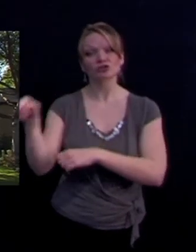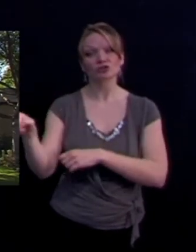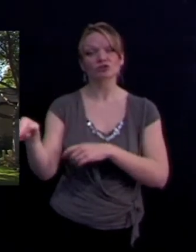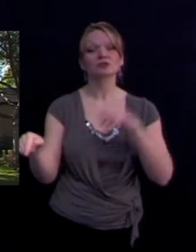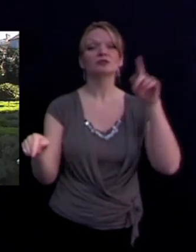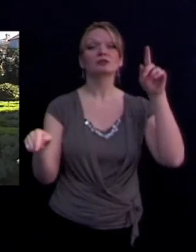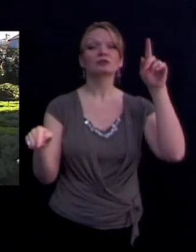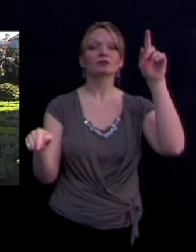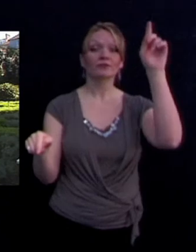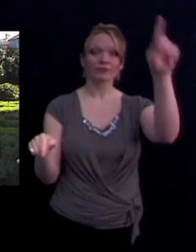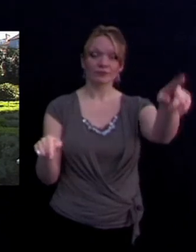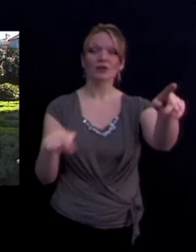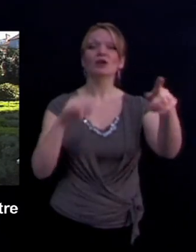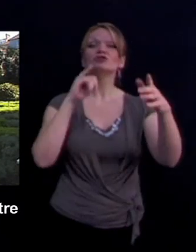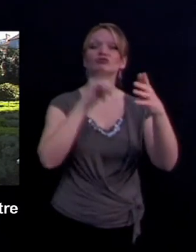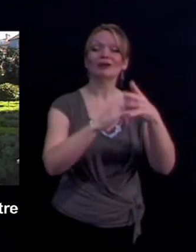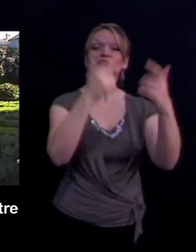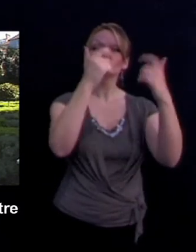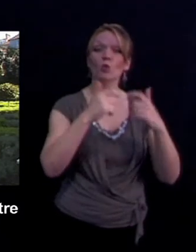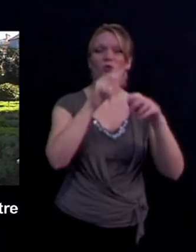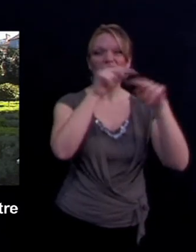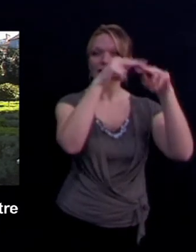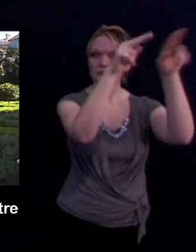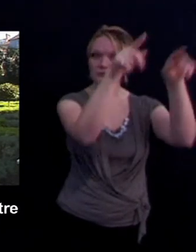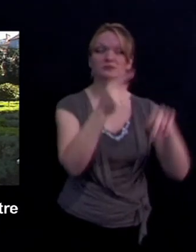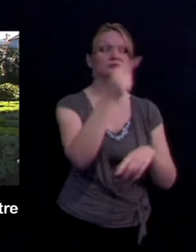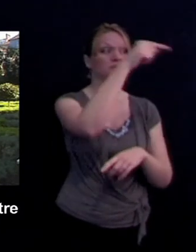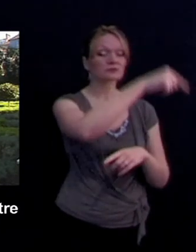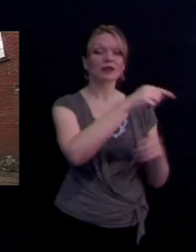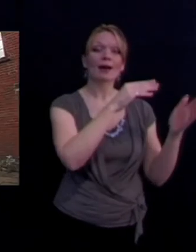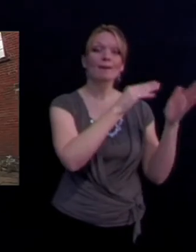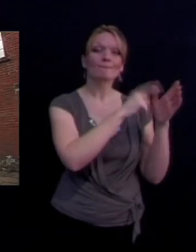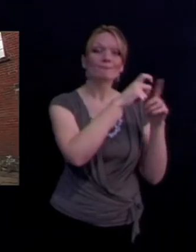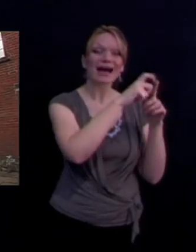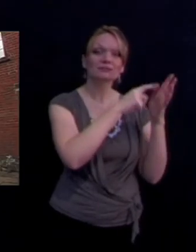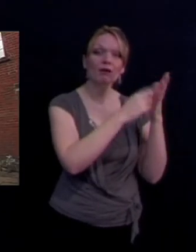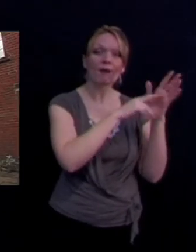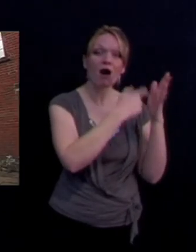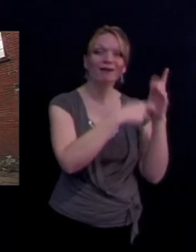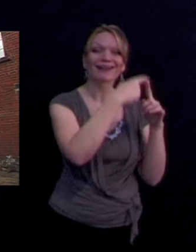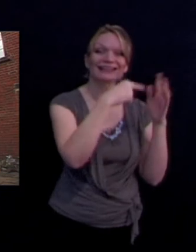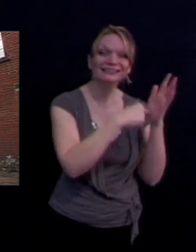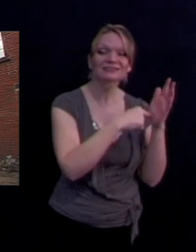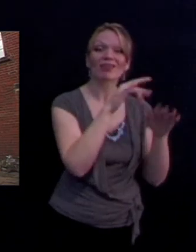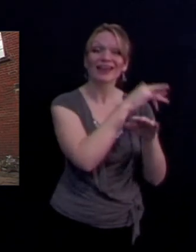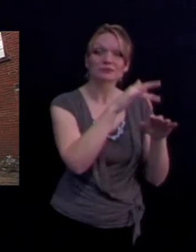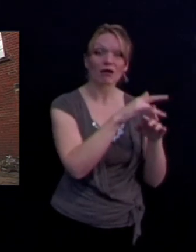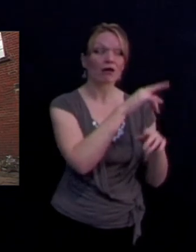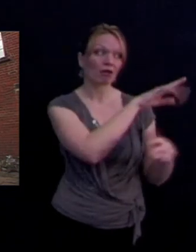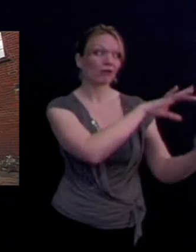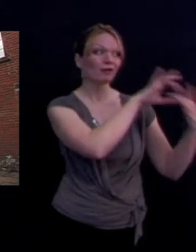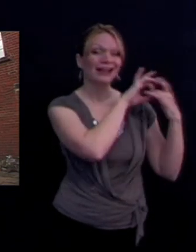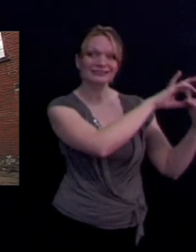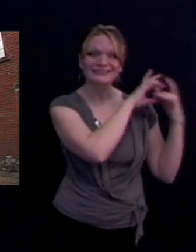Court, which is just off Pottergate, and finally the Madder Market Theatre. The two buildings are physically connected.